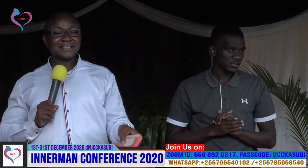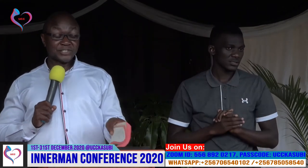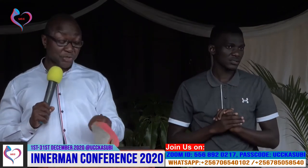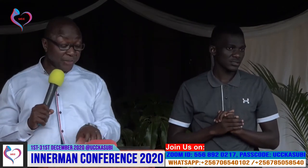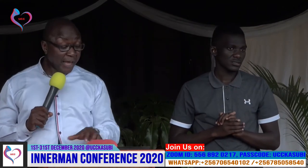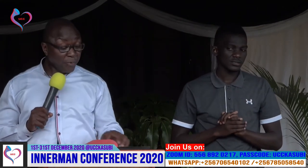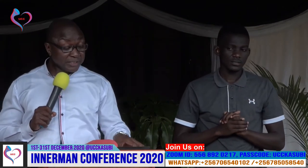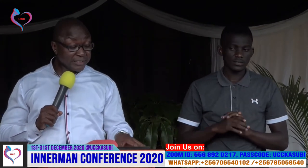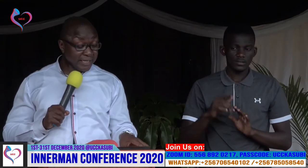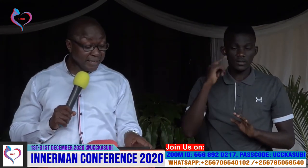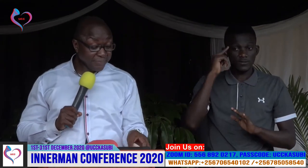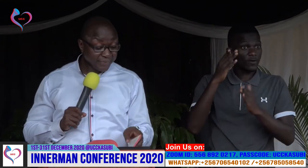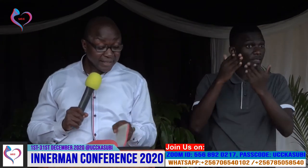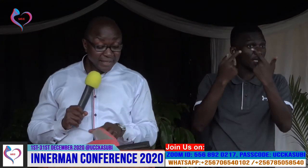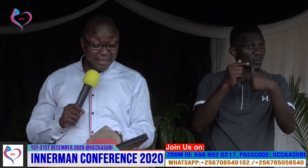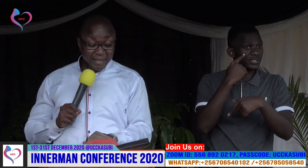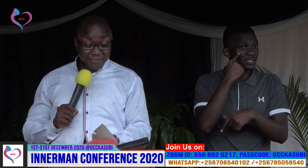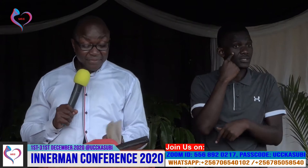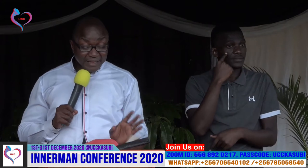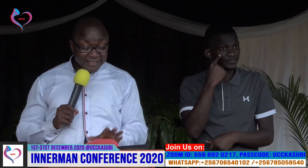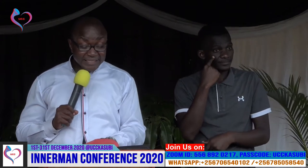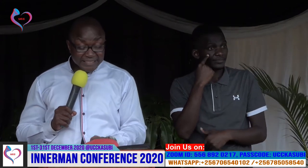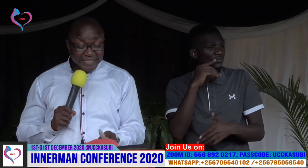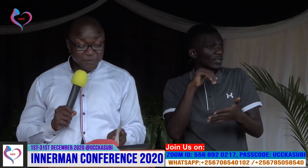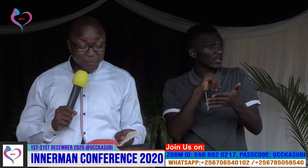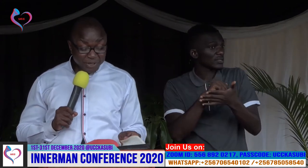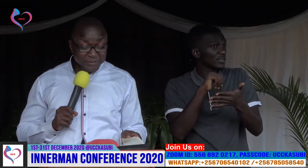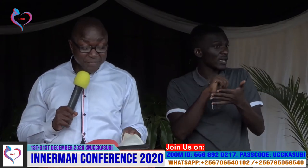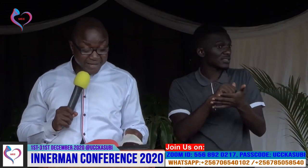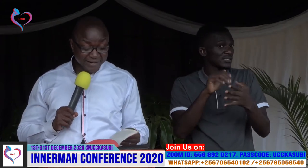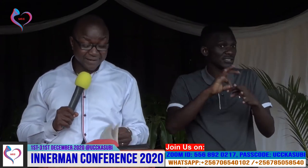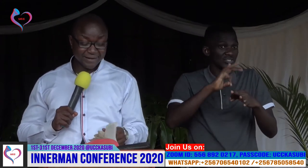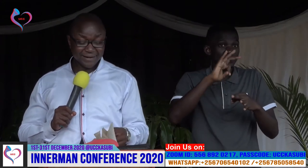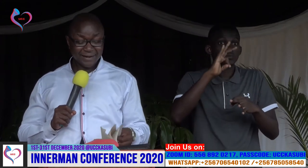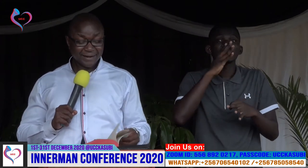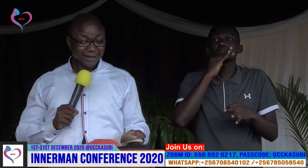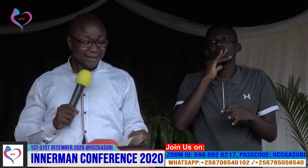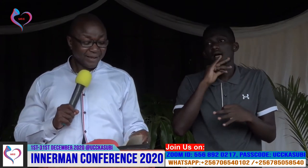image. So there we see that it is the spirit man